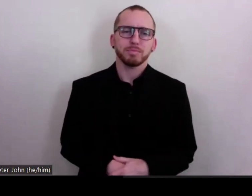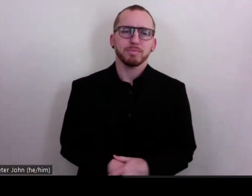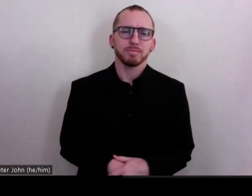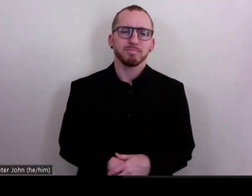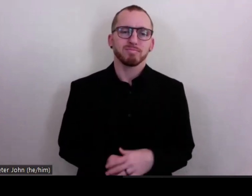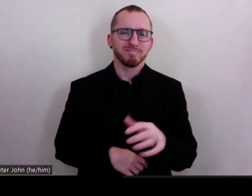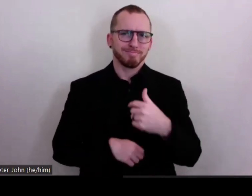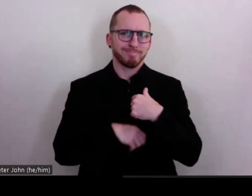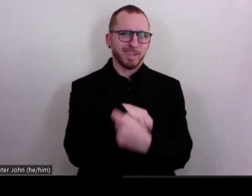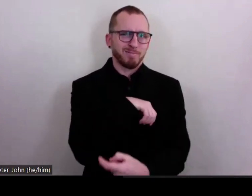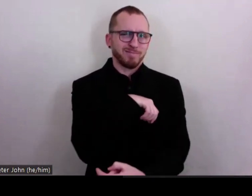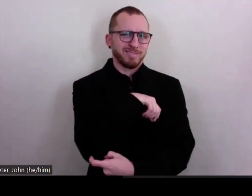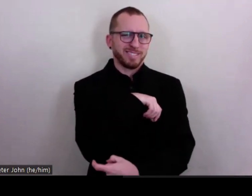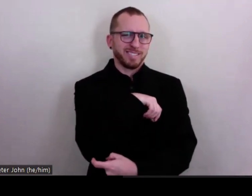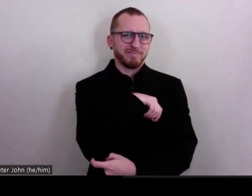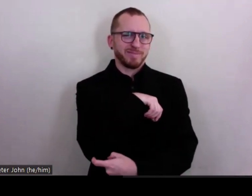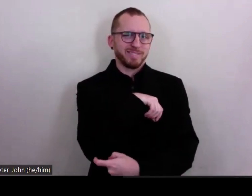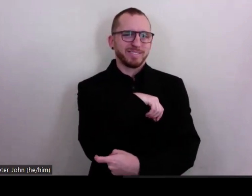tempted to